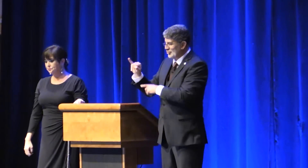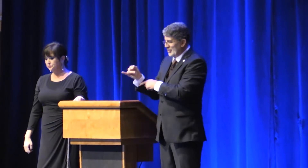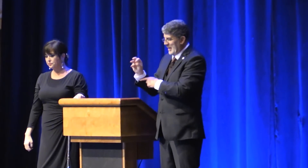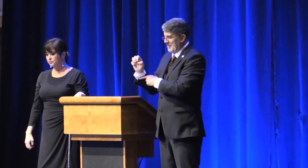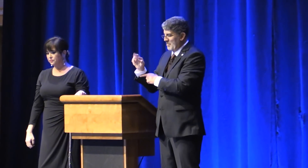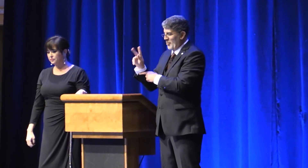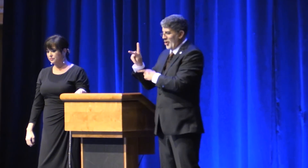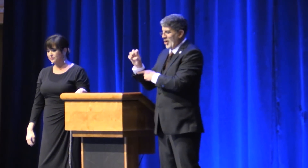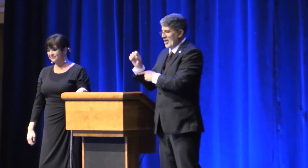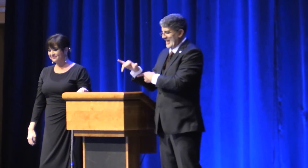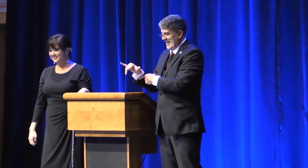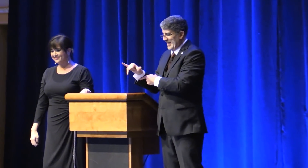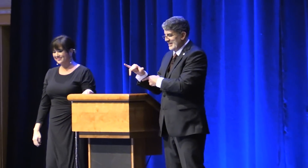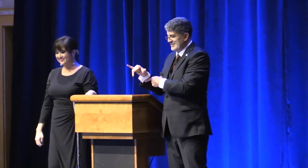Edward Markey.